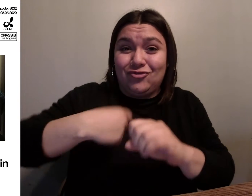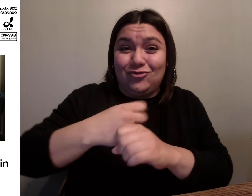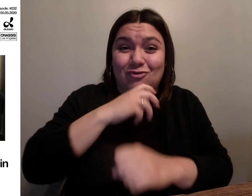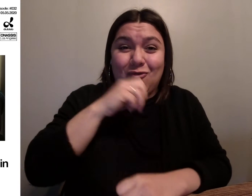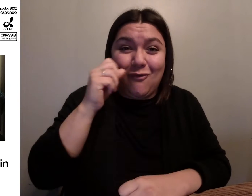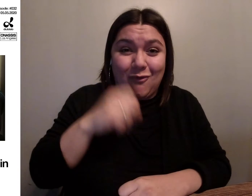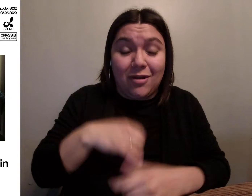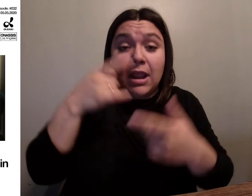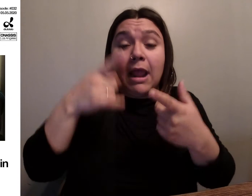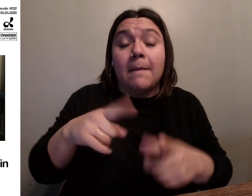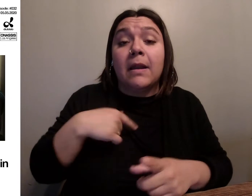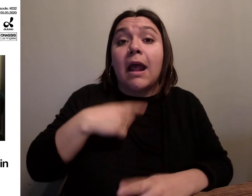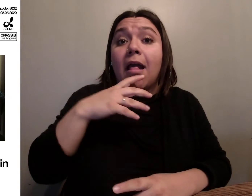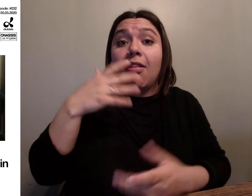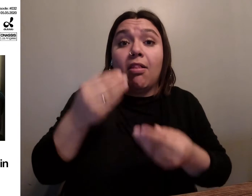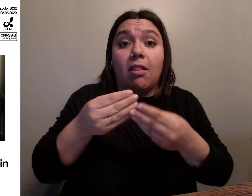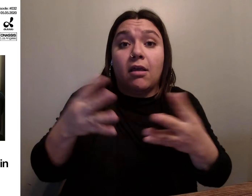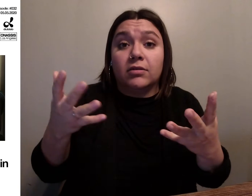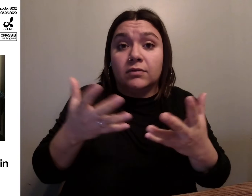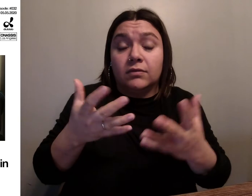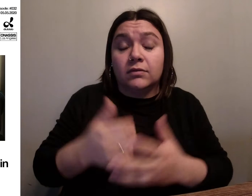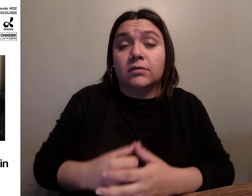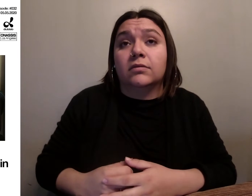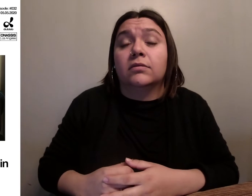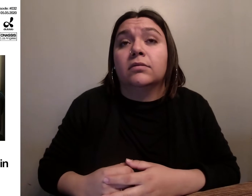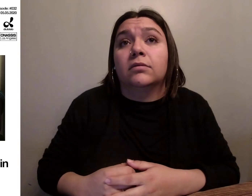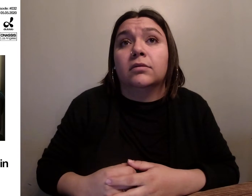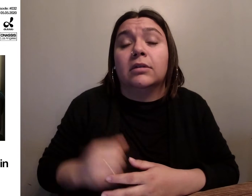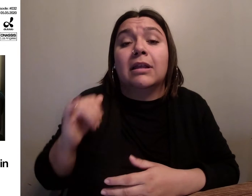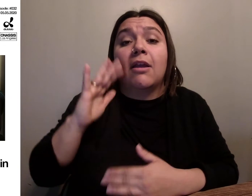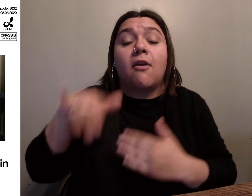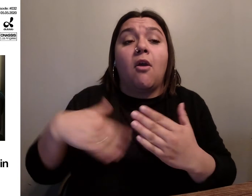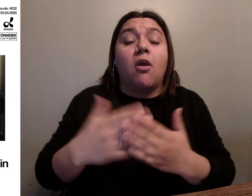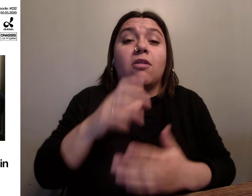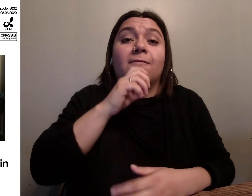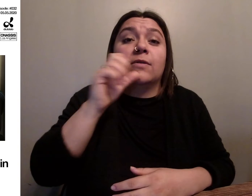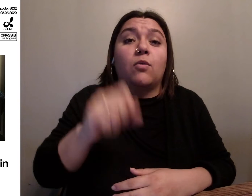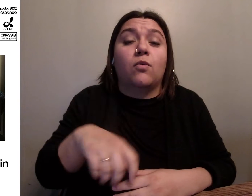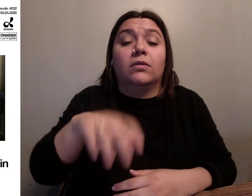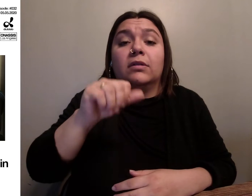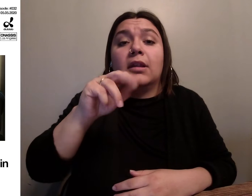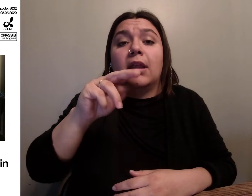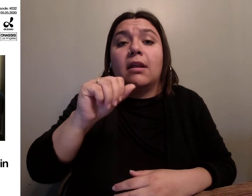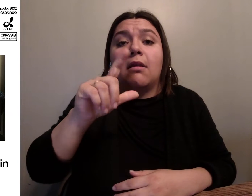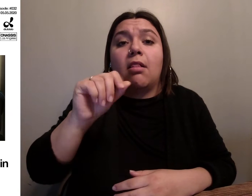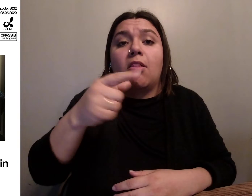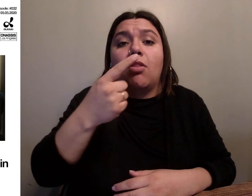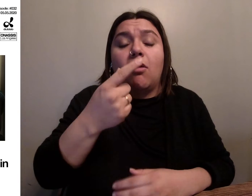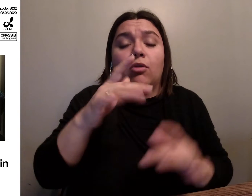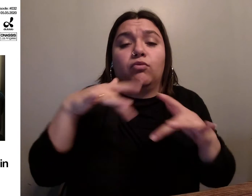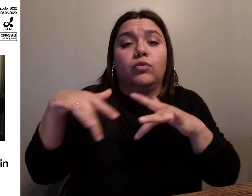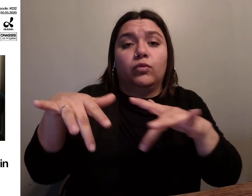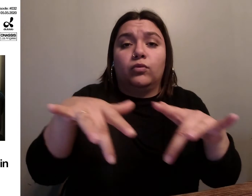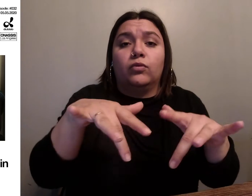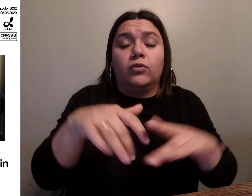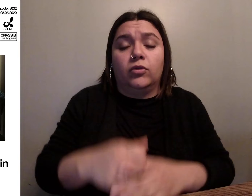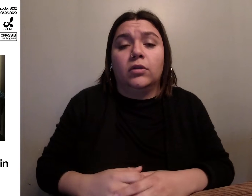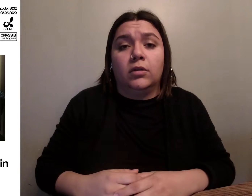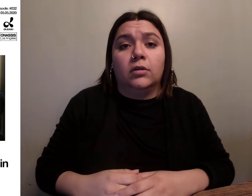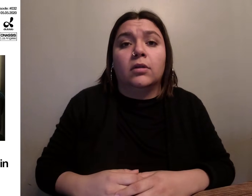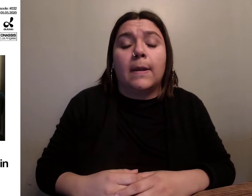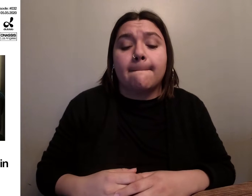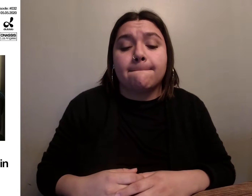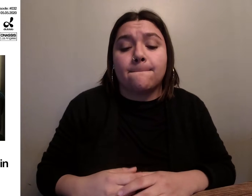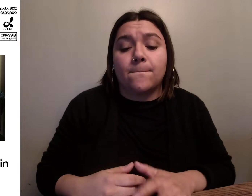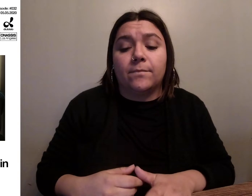all of the old analog recordings, because until the late 1980s, most of the